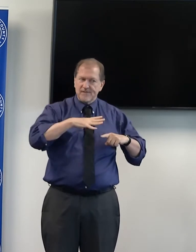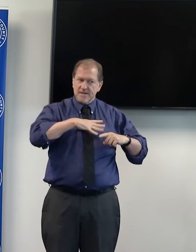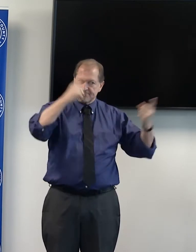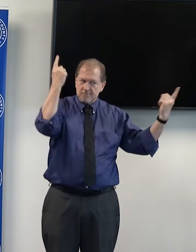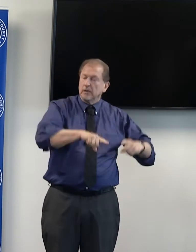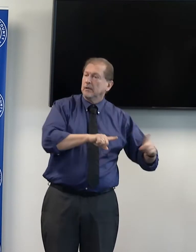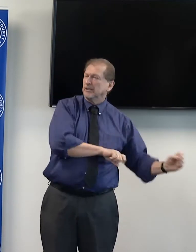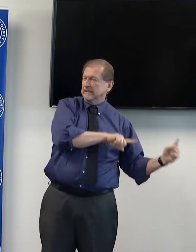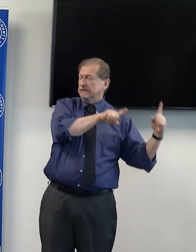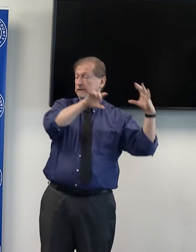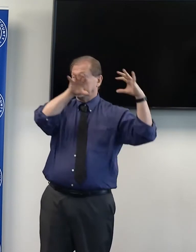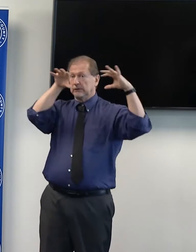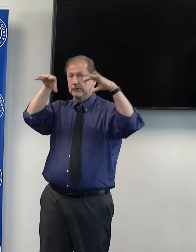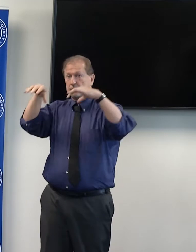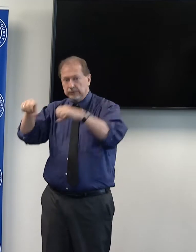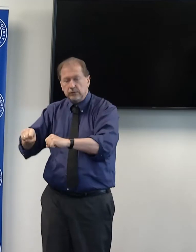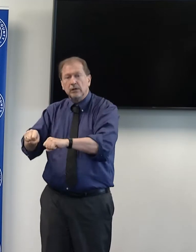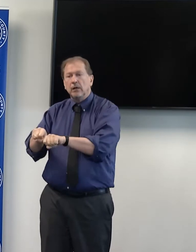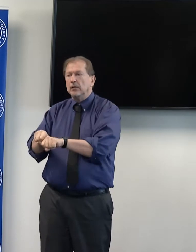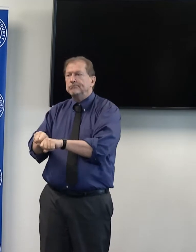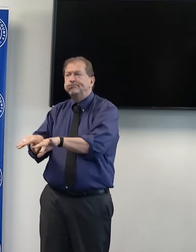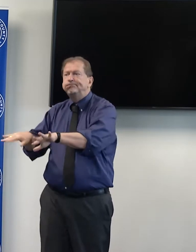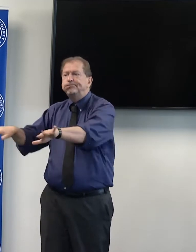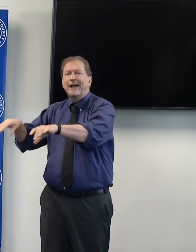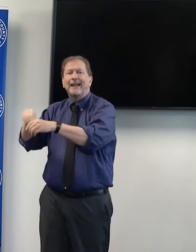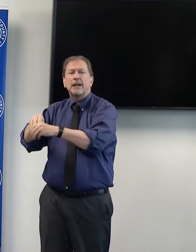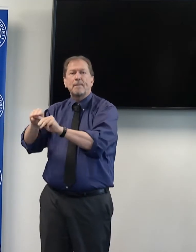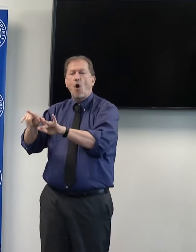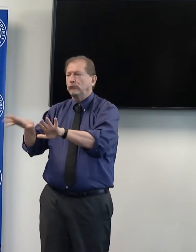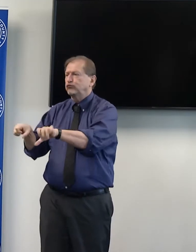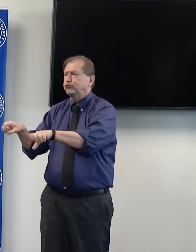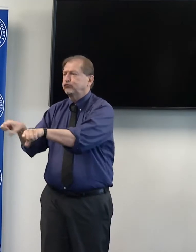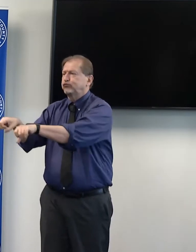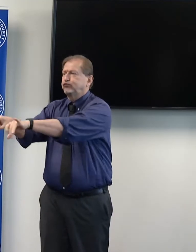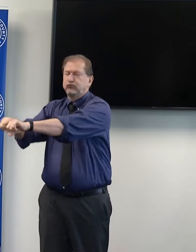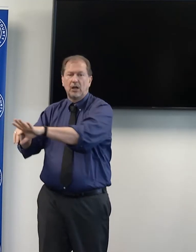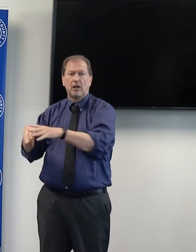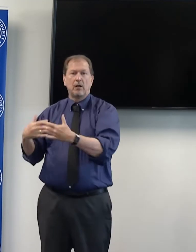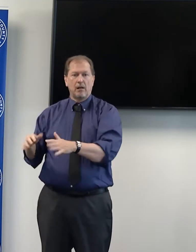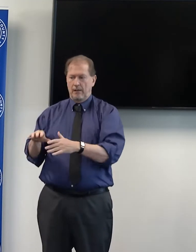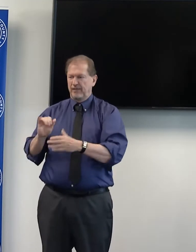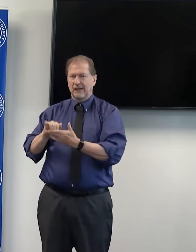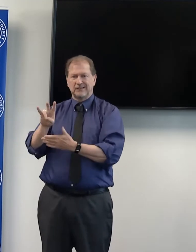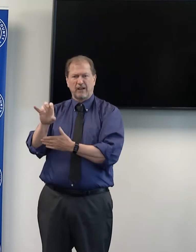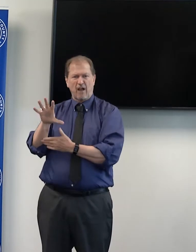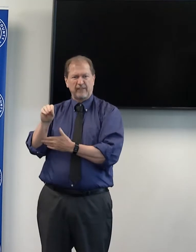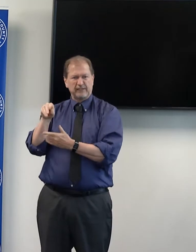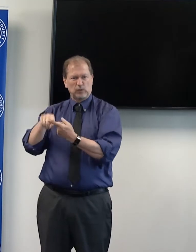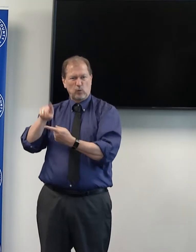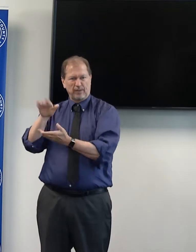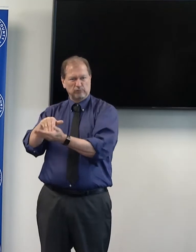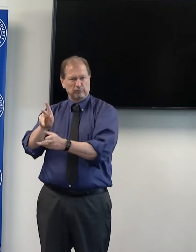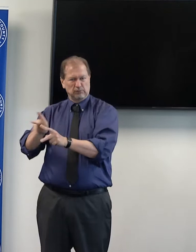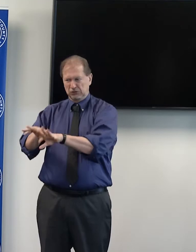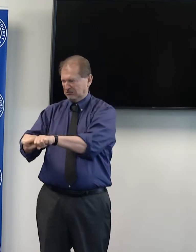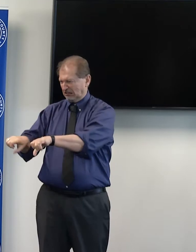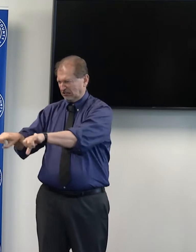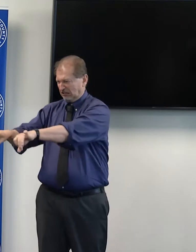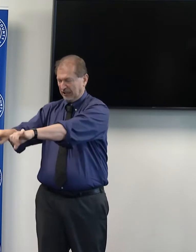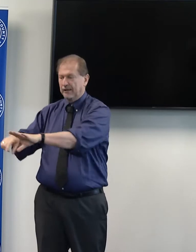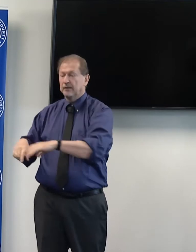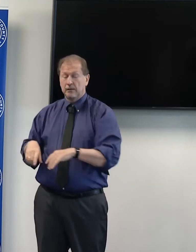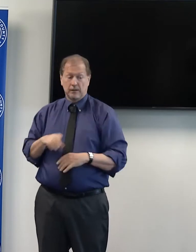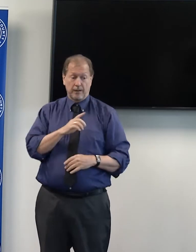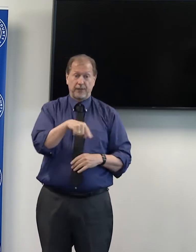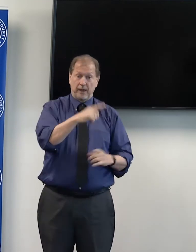it. And so that group itself was well organized. Whether or not it had bigger tentacles,